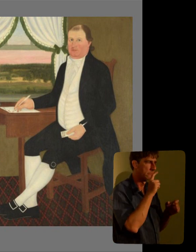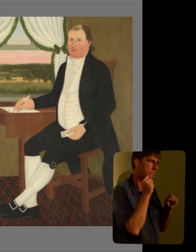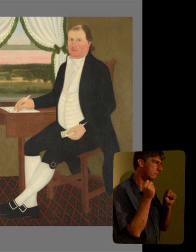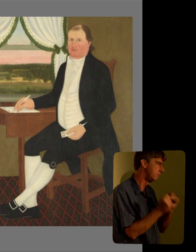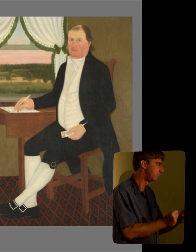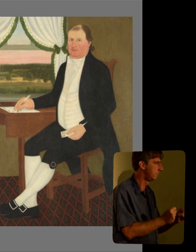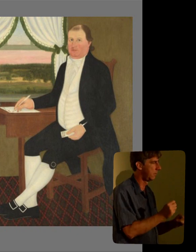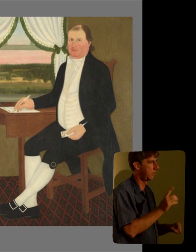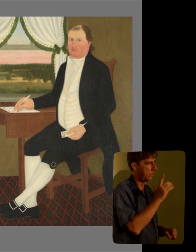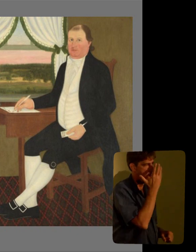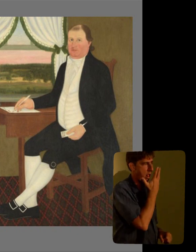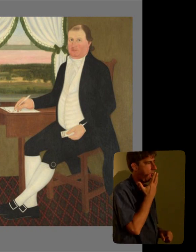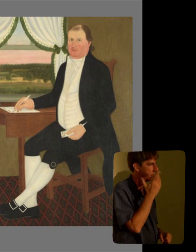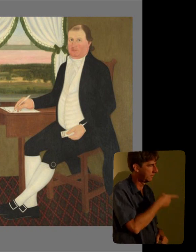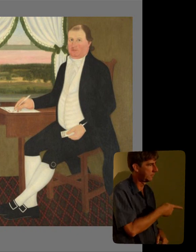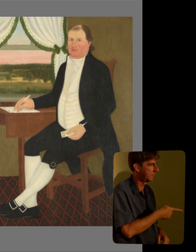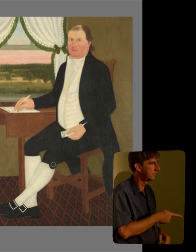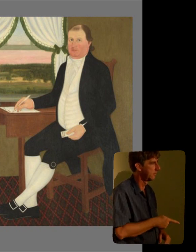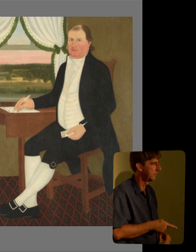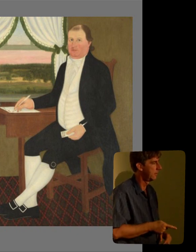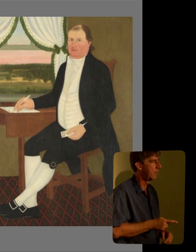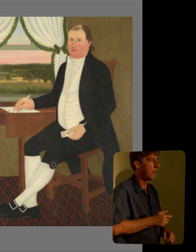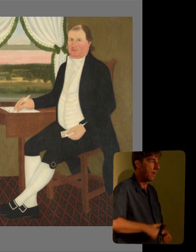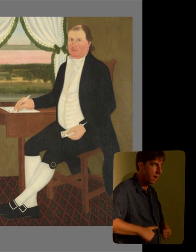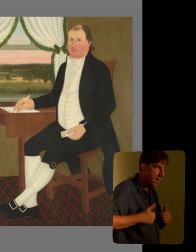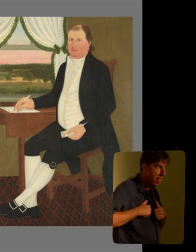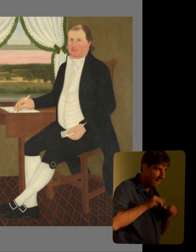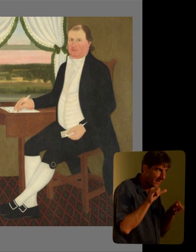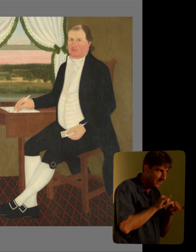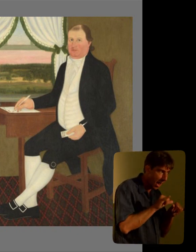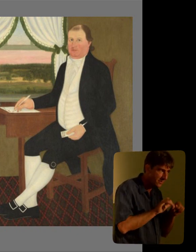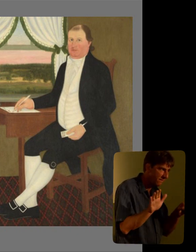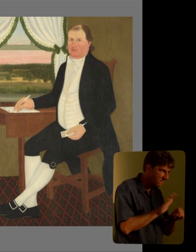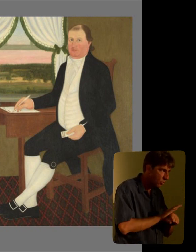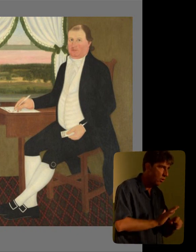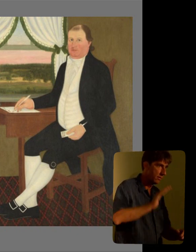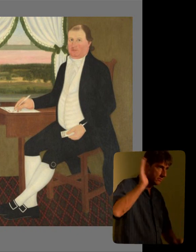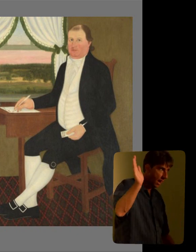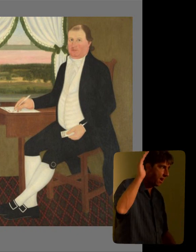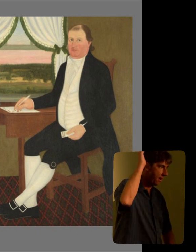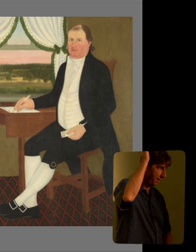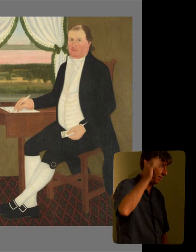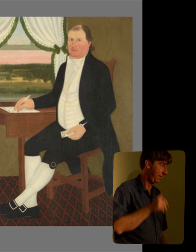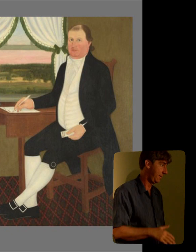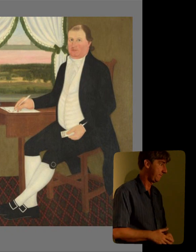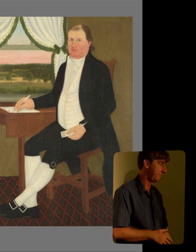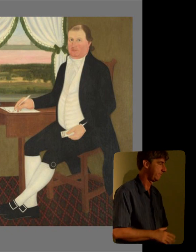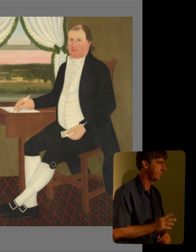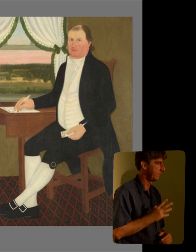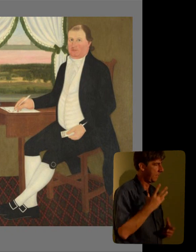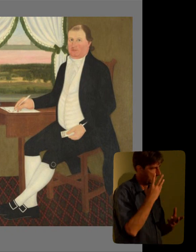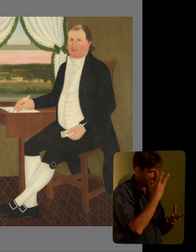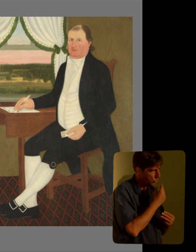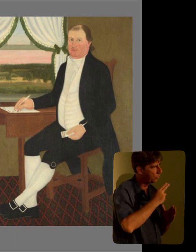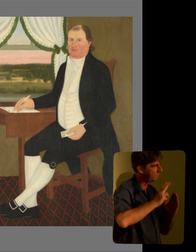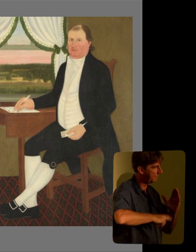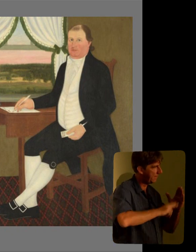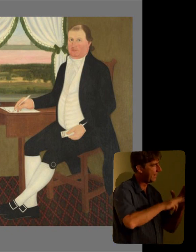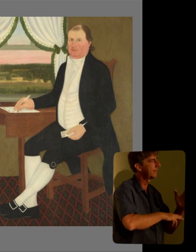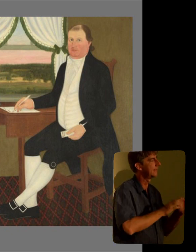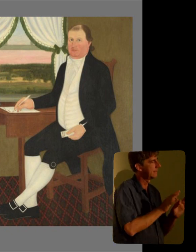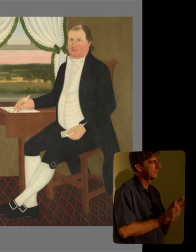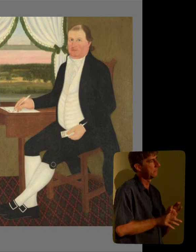very imposing. Again, life-size, full-scale, and beautifully painted. Again, a